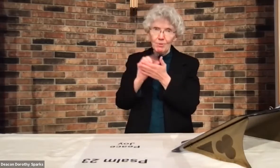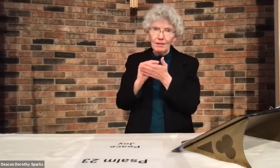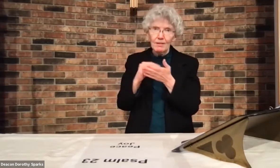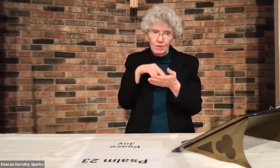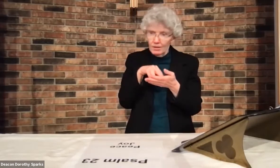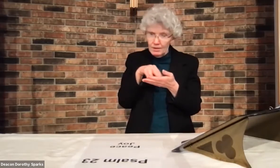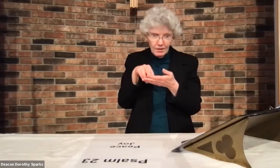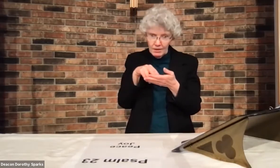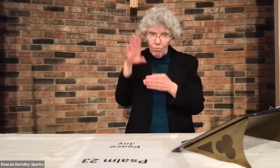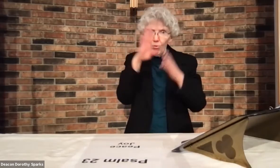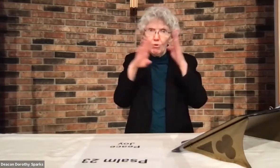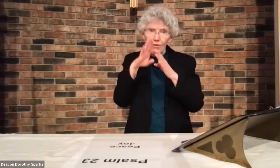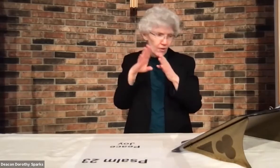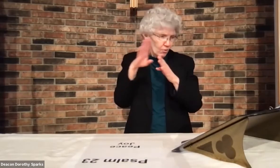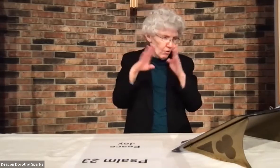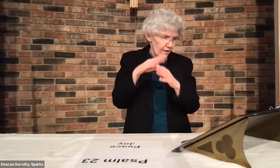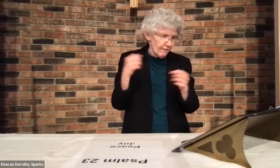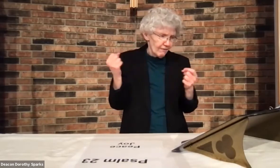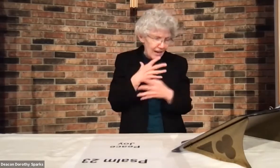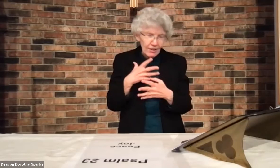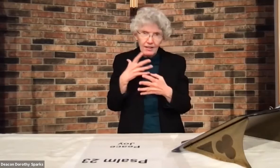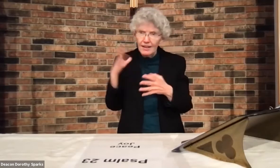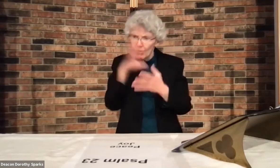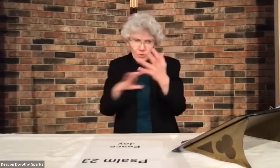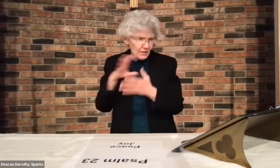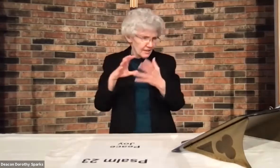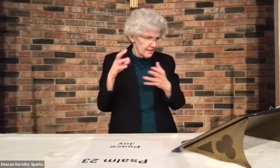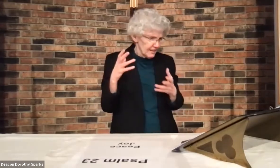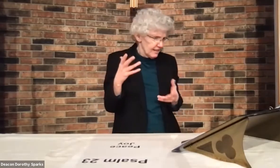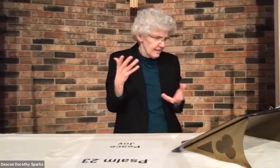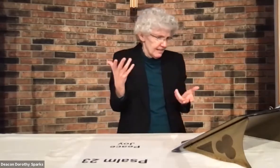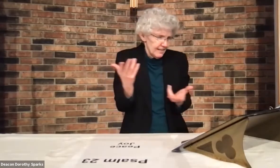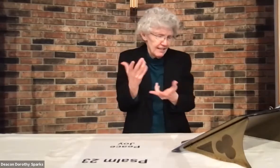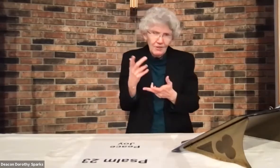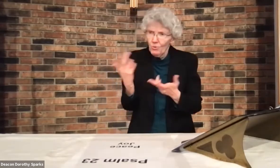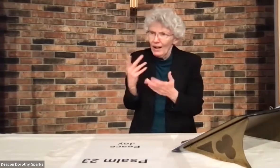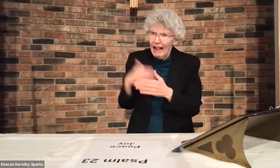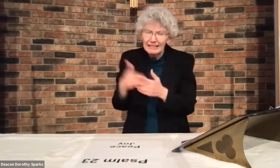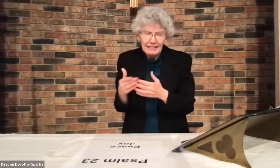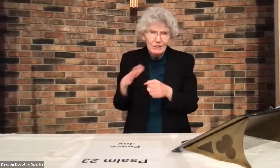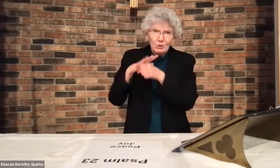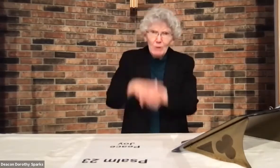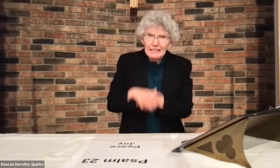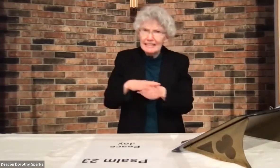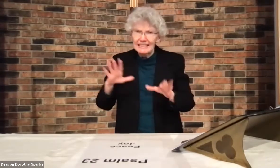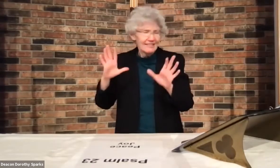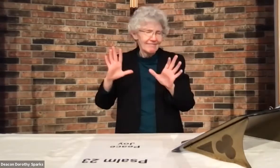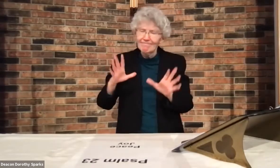Because if I was given a blueprint, I would become so engrossed in the details and become